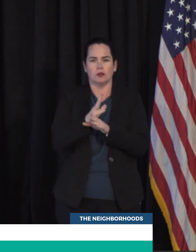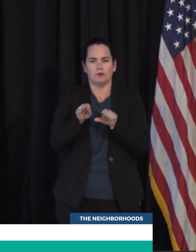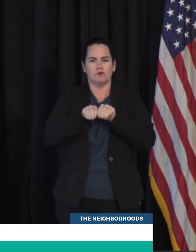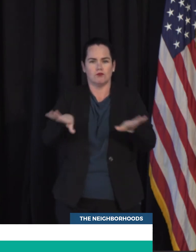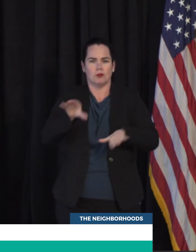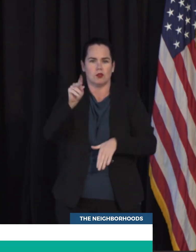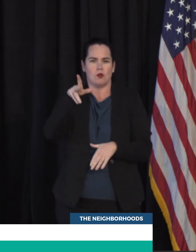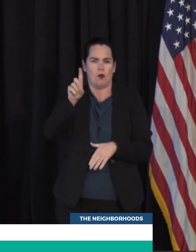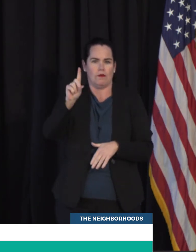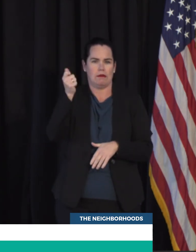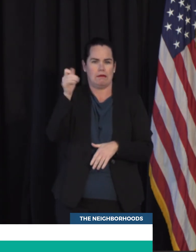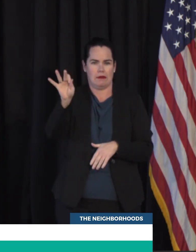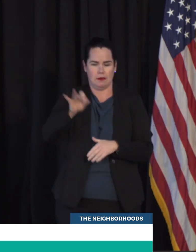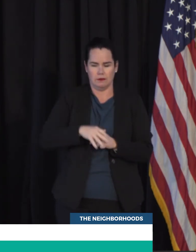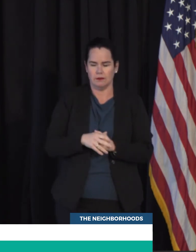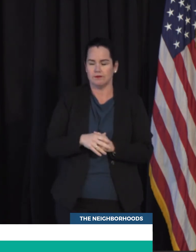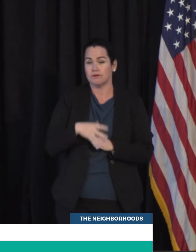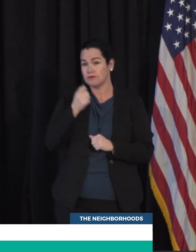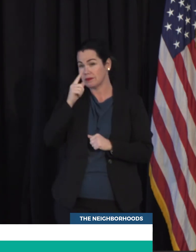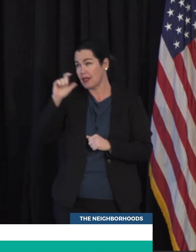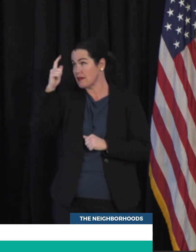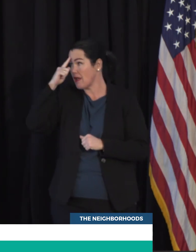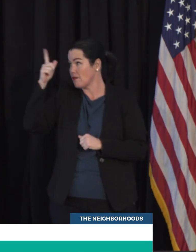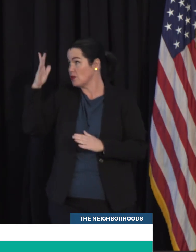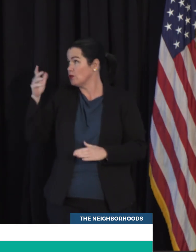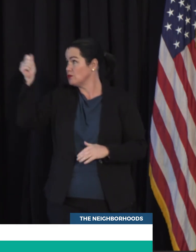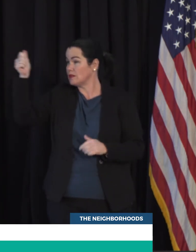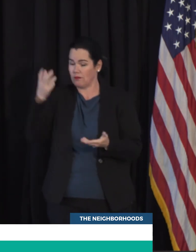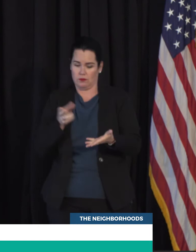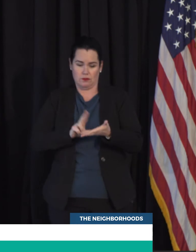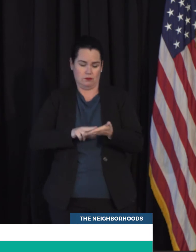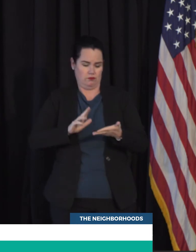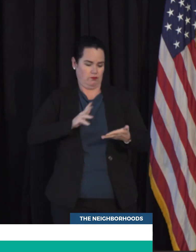virus. Now, the governor implemented an executive order, which is